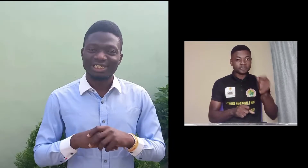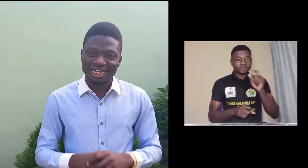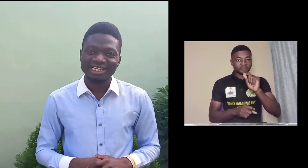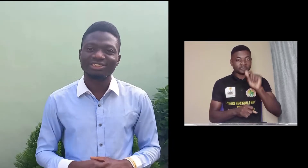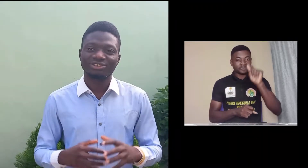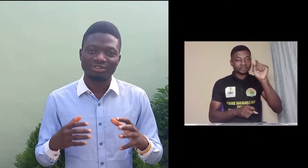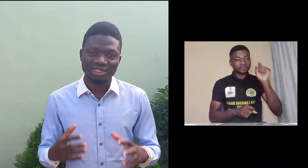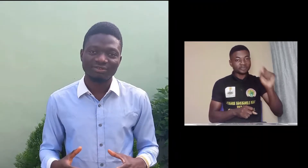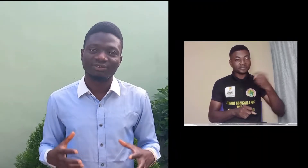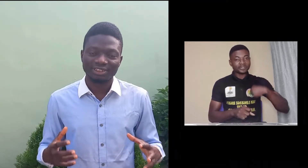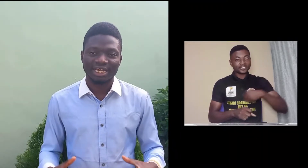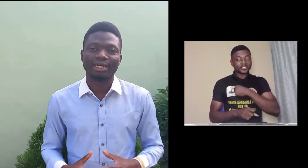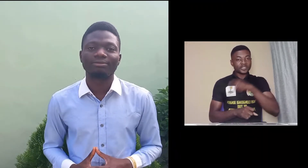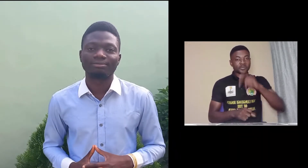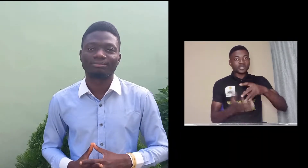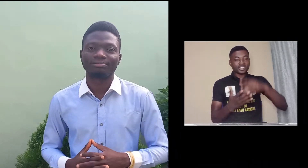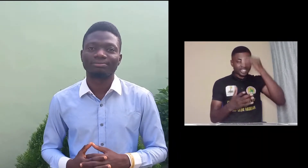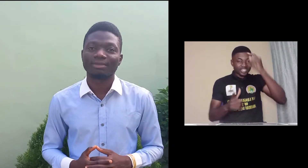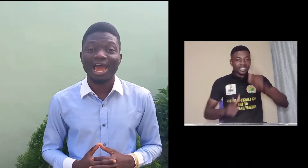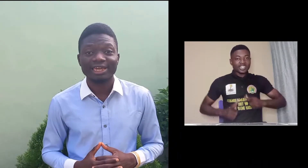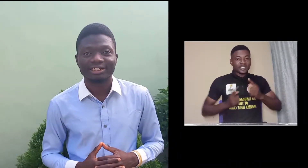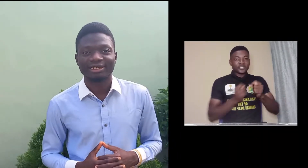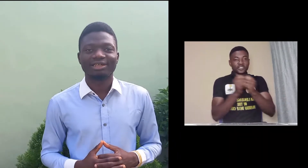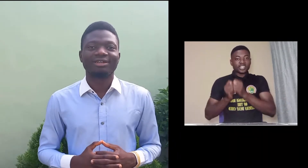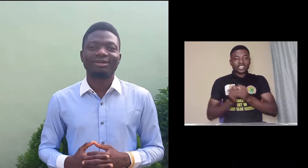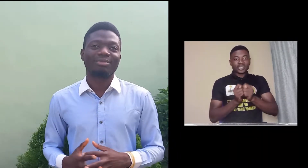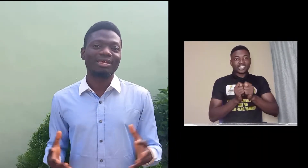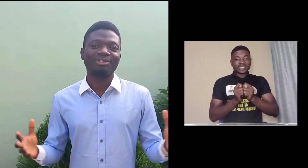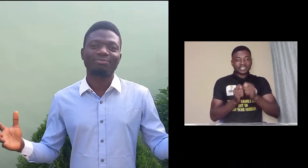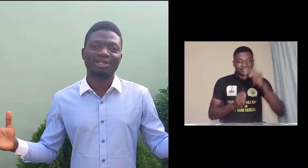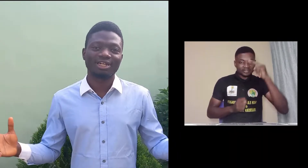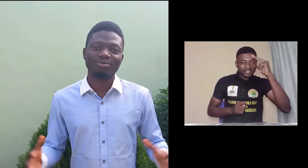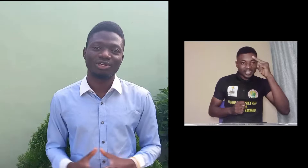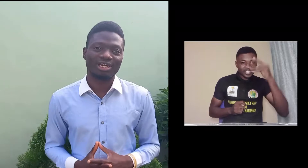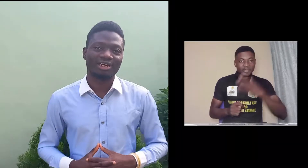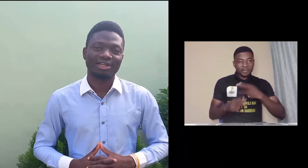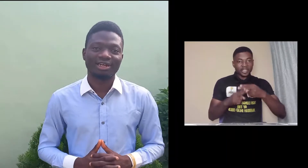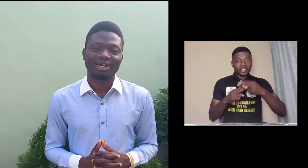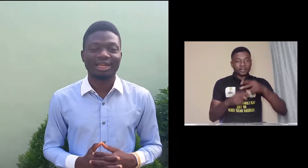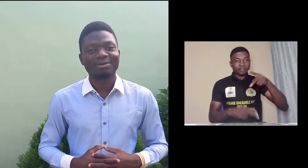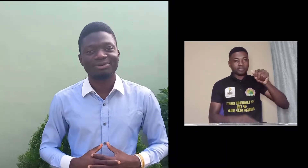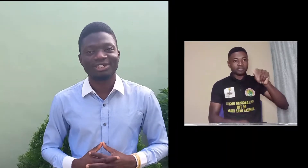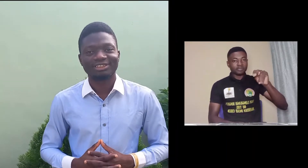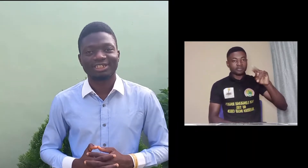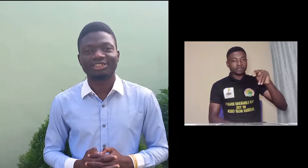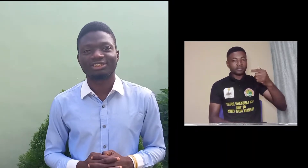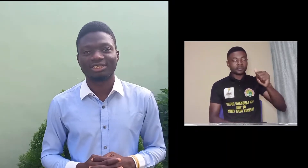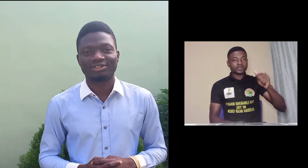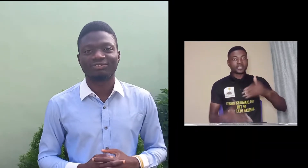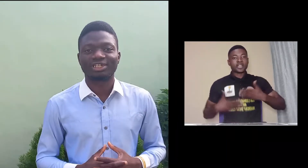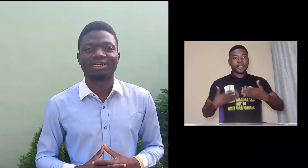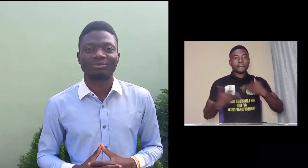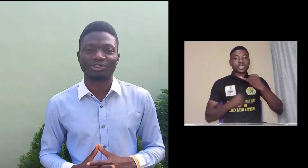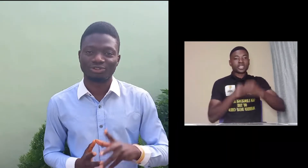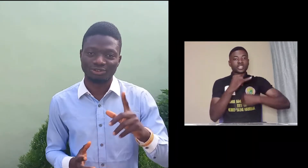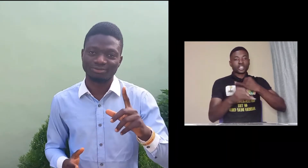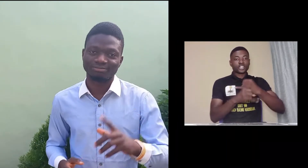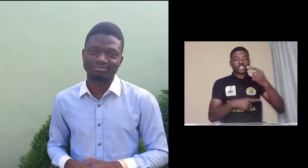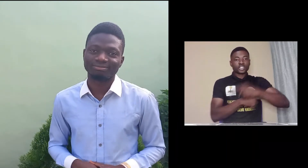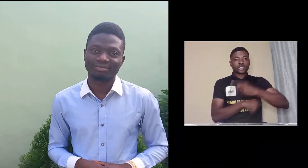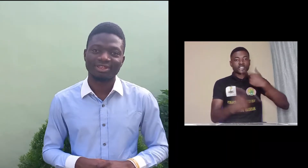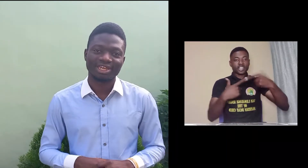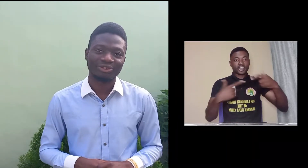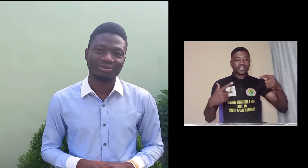we must learn to live together. Hi, my name is Paninga Mulia, and happy International Day of Sign Language